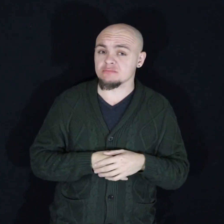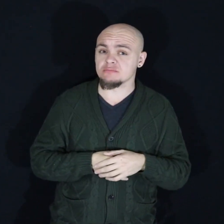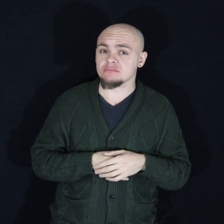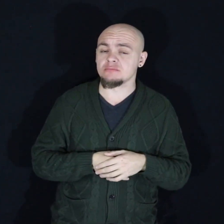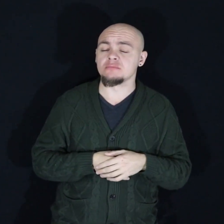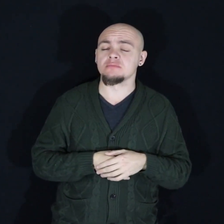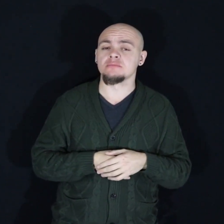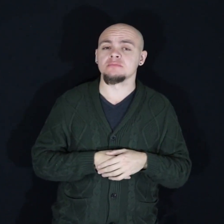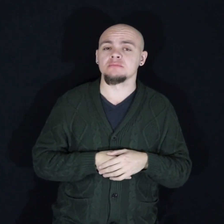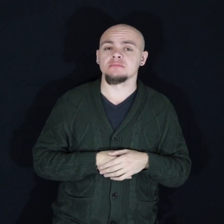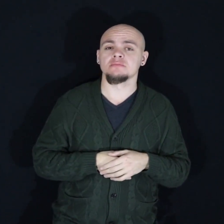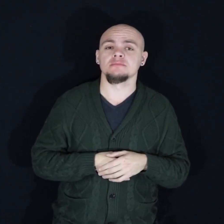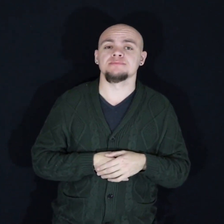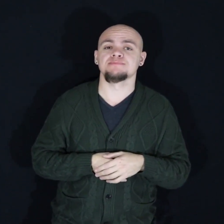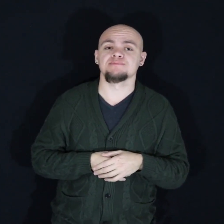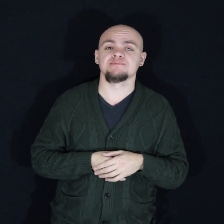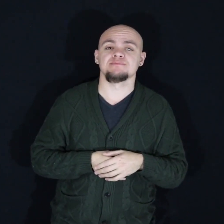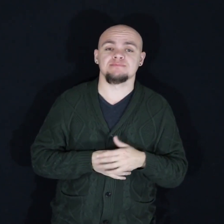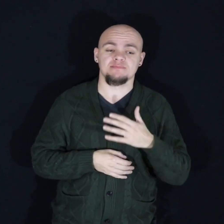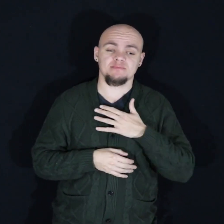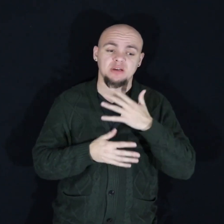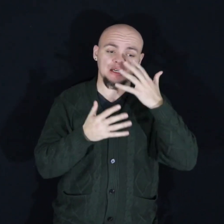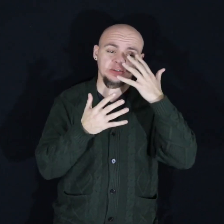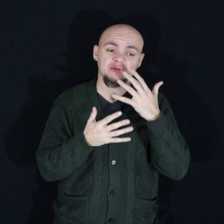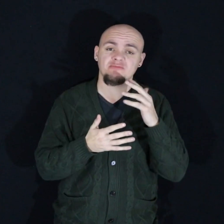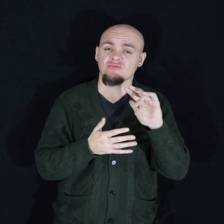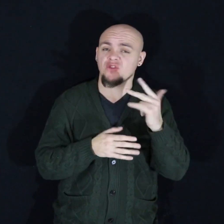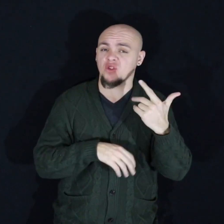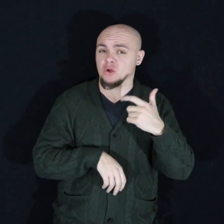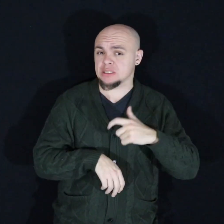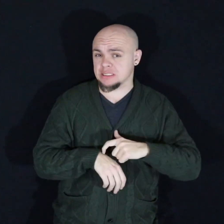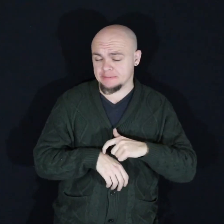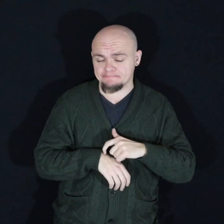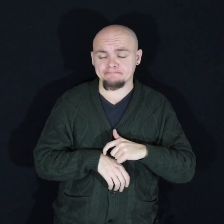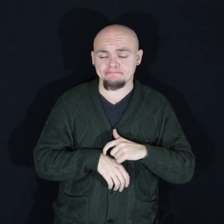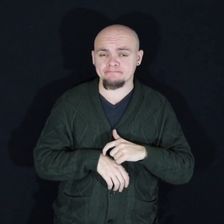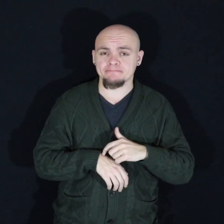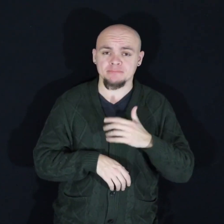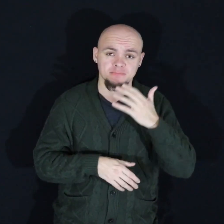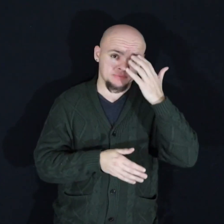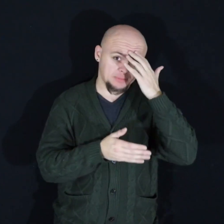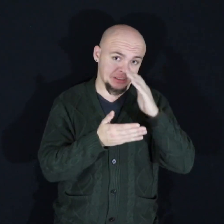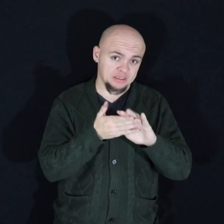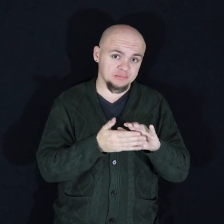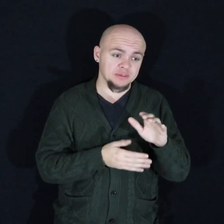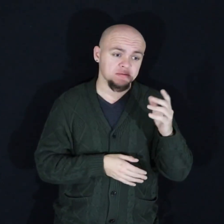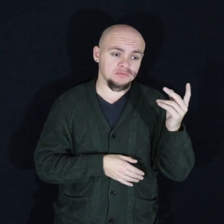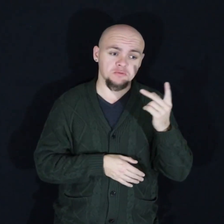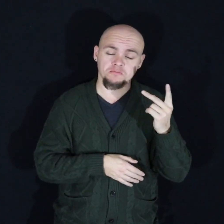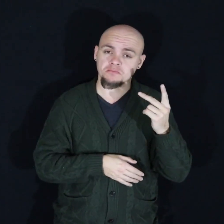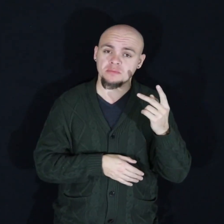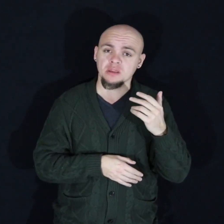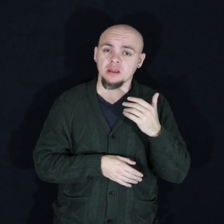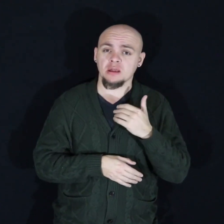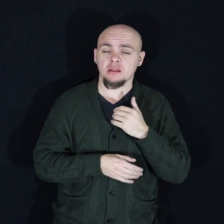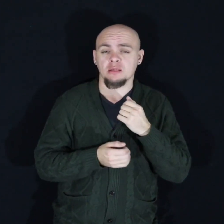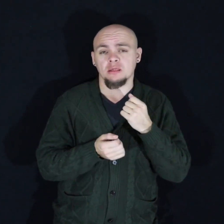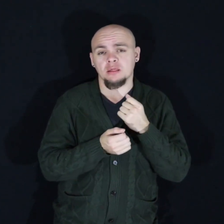Once again, I had to ride through my grief a third time. My husband David and I had a loving,